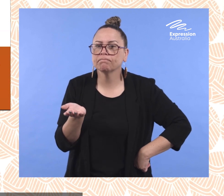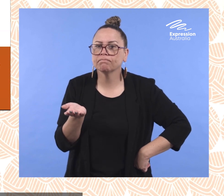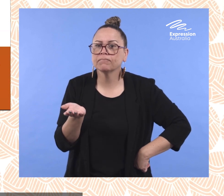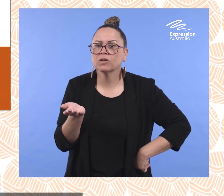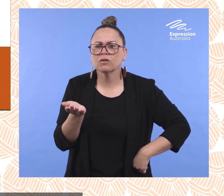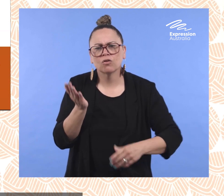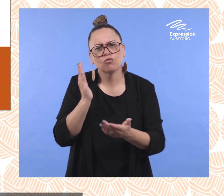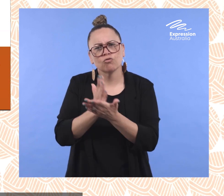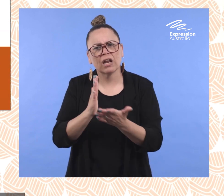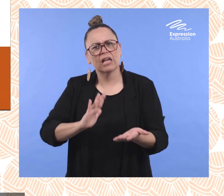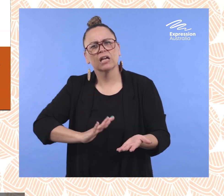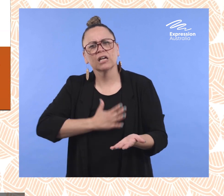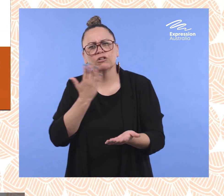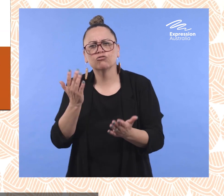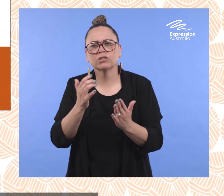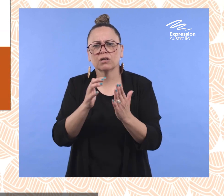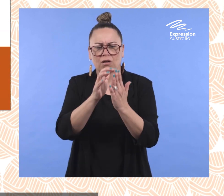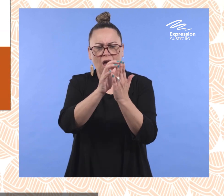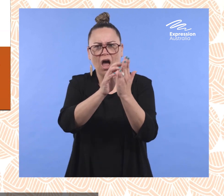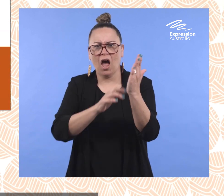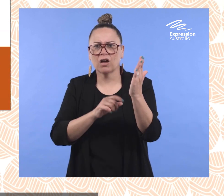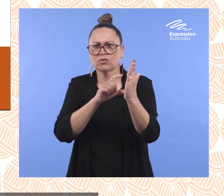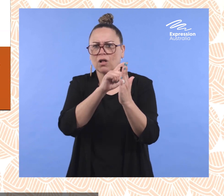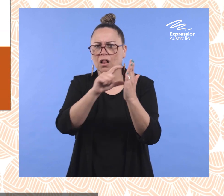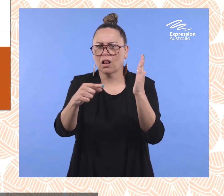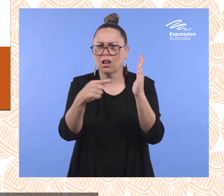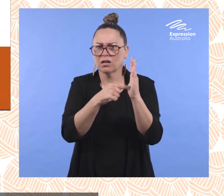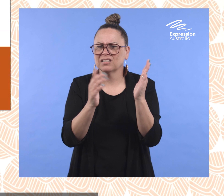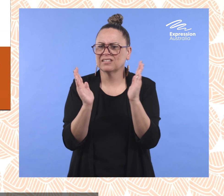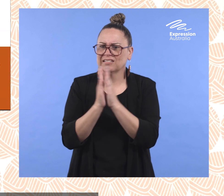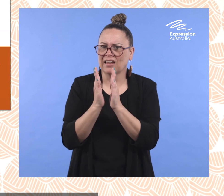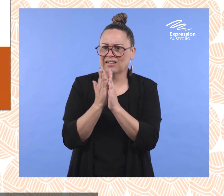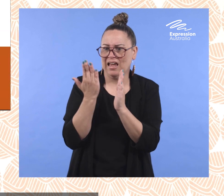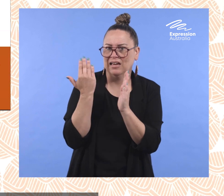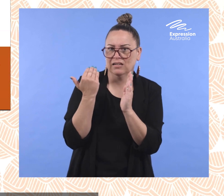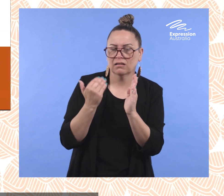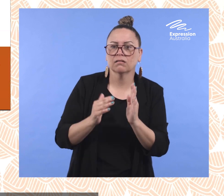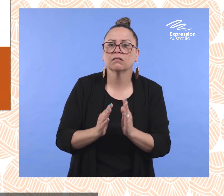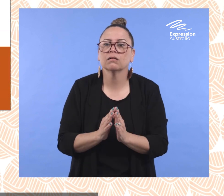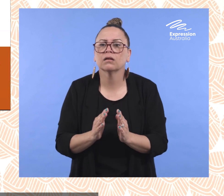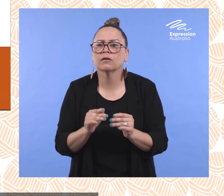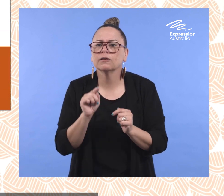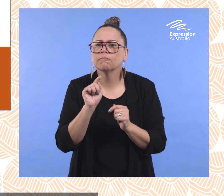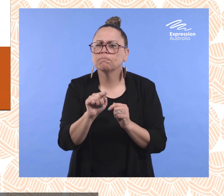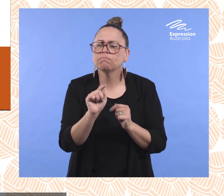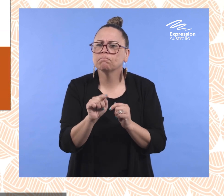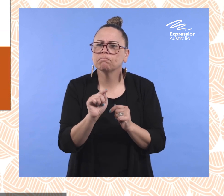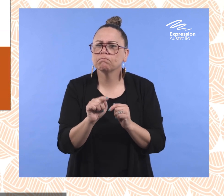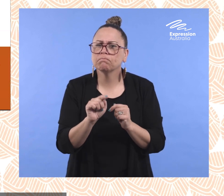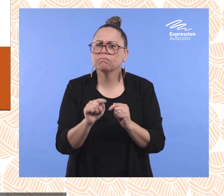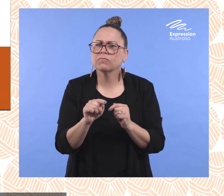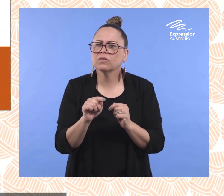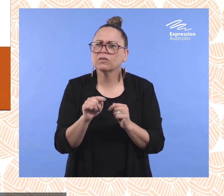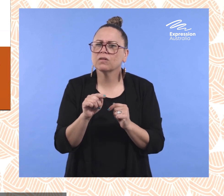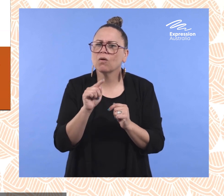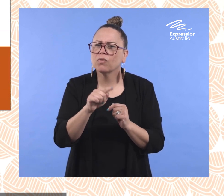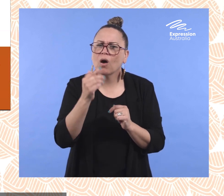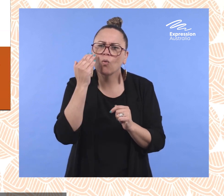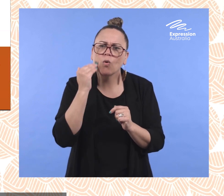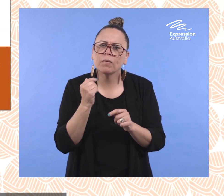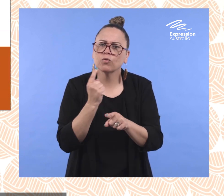there's a really interesting article just on Sunday by Annabelle Crabb, Aunty Munya. And she was talking